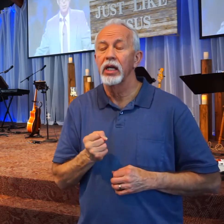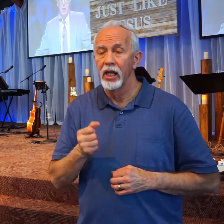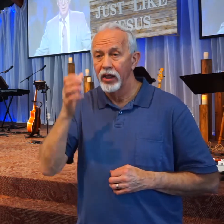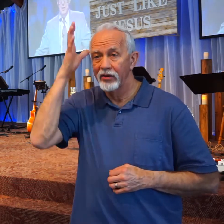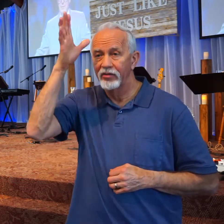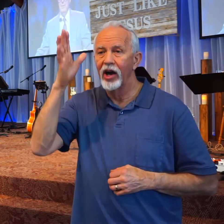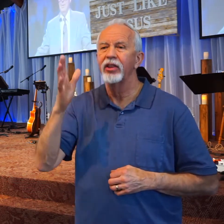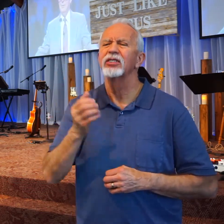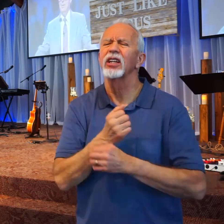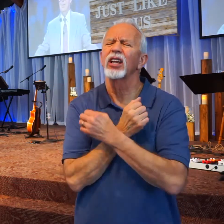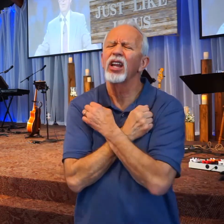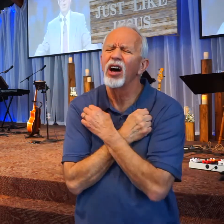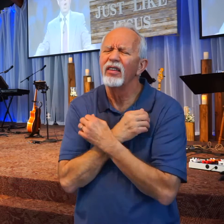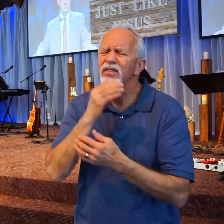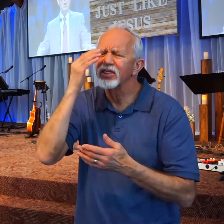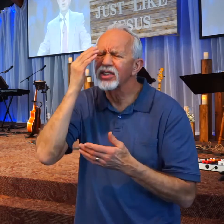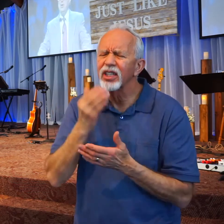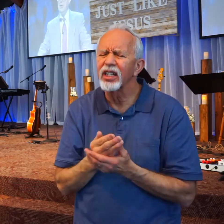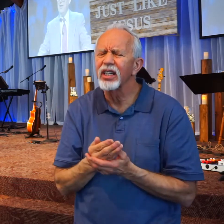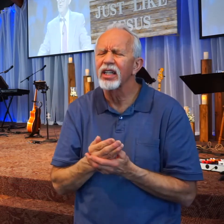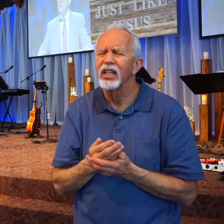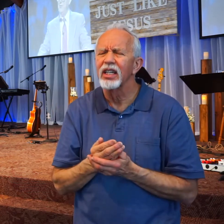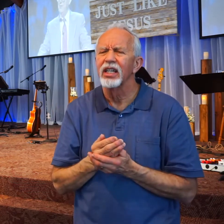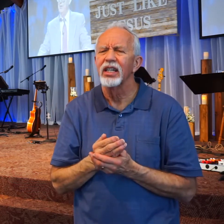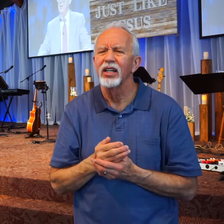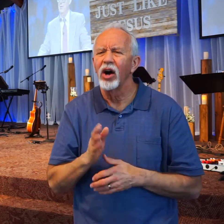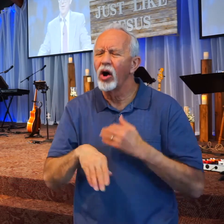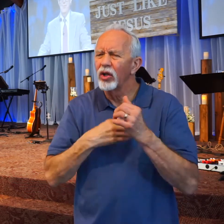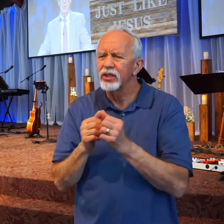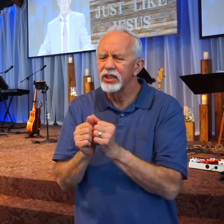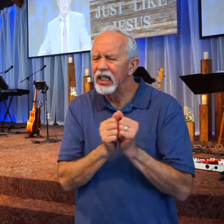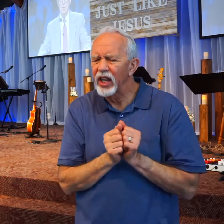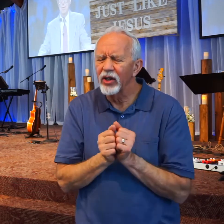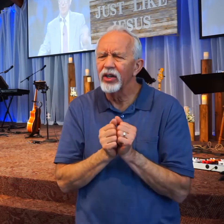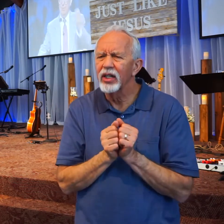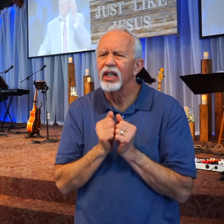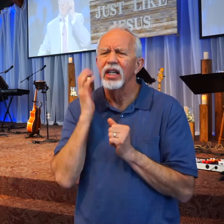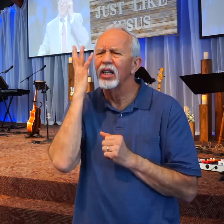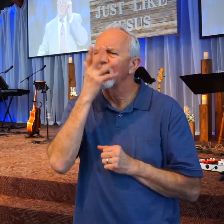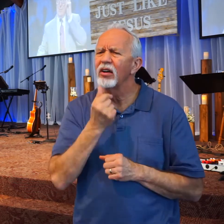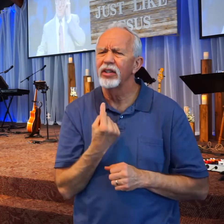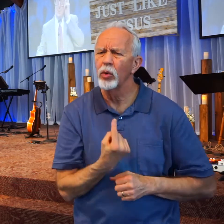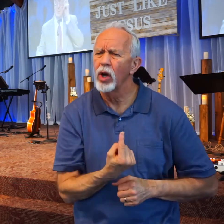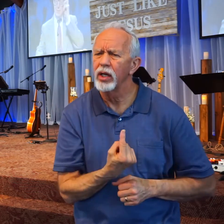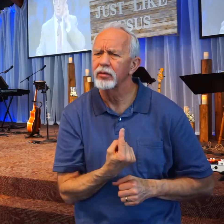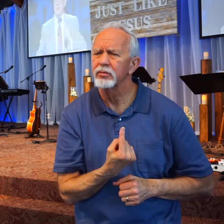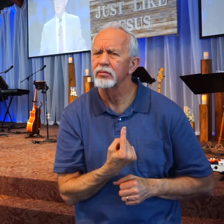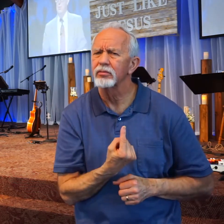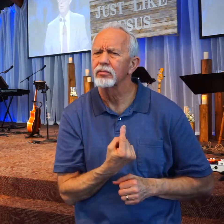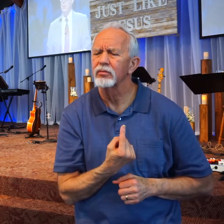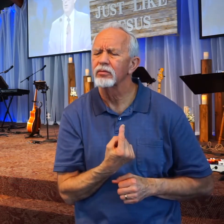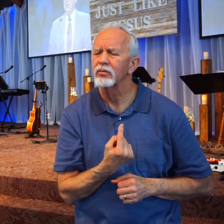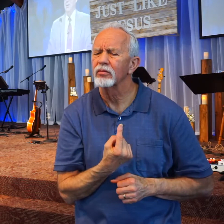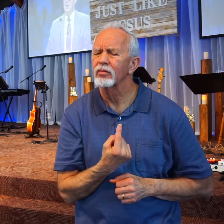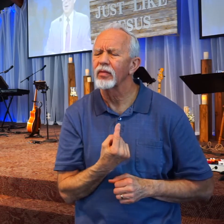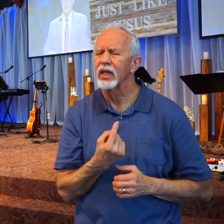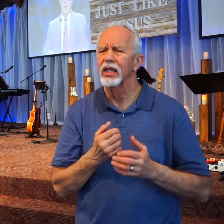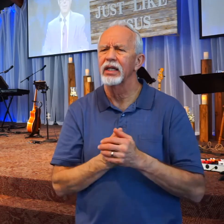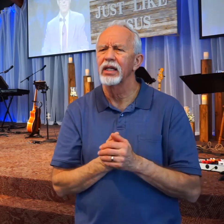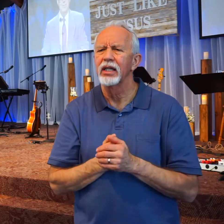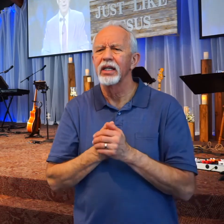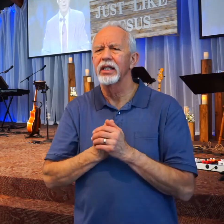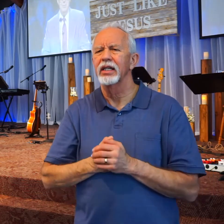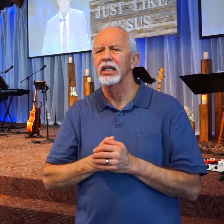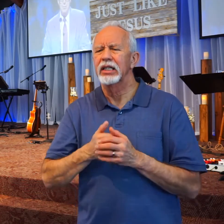well-beloved Son, the altogether lovely one, the chiefest